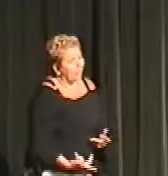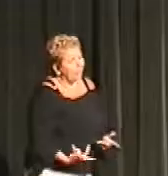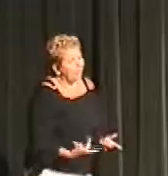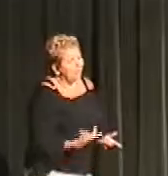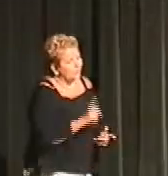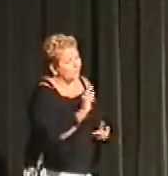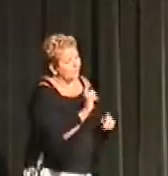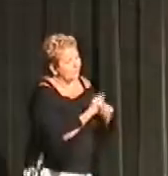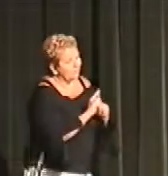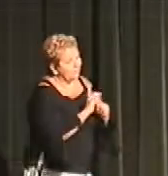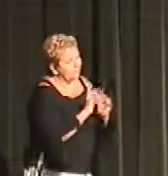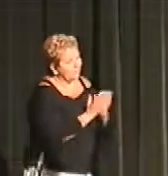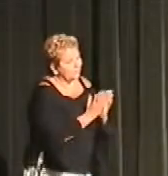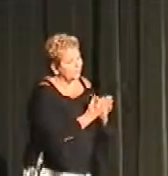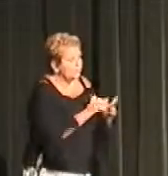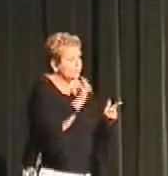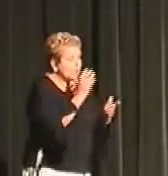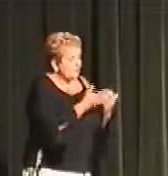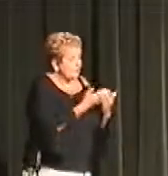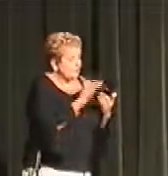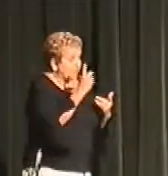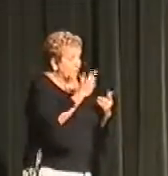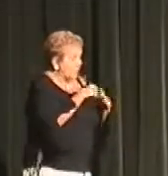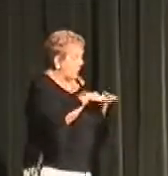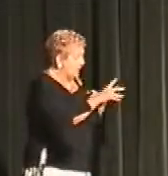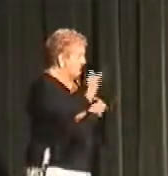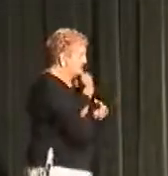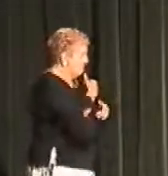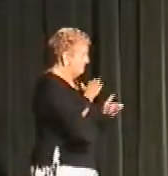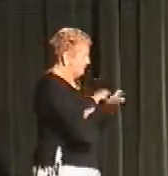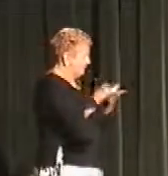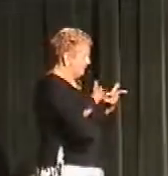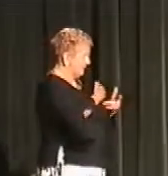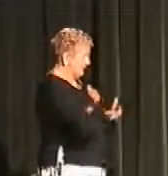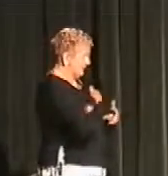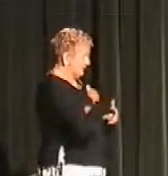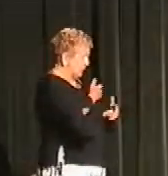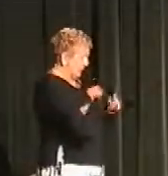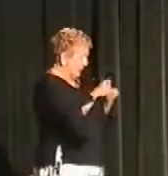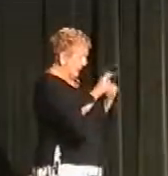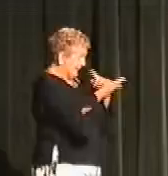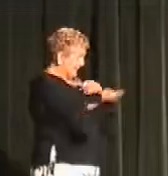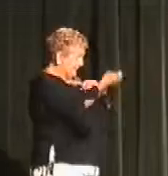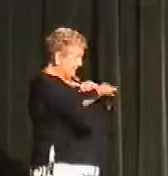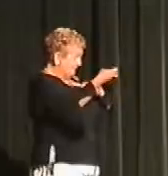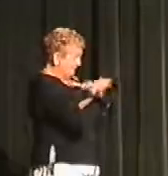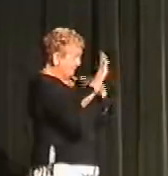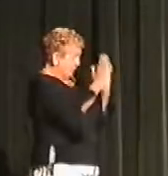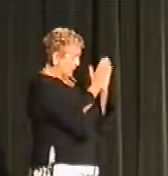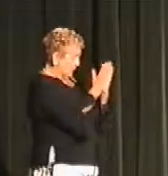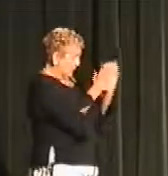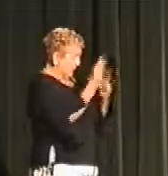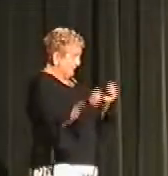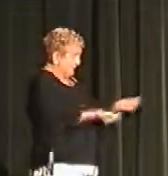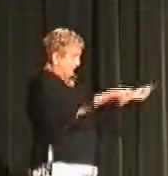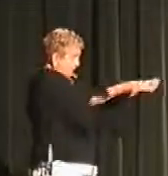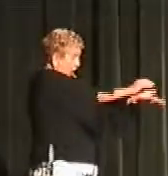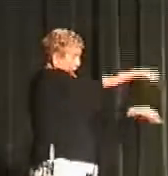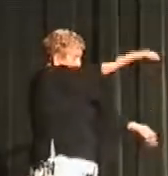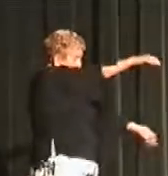say, I steal library books. But I knew it was important to my sobriety, so I went in and I gave them back to the librarian and I said, returning these books,